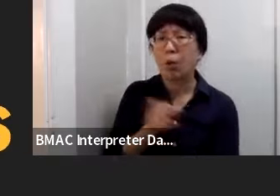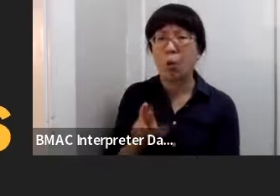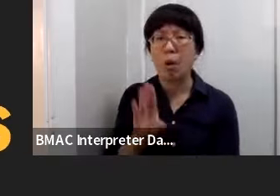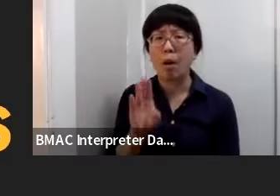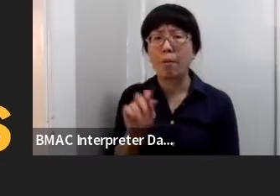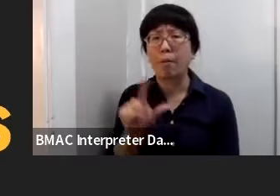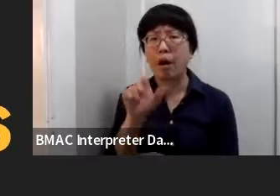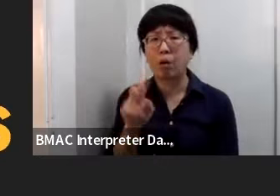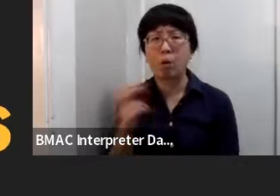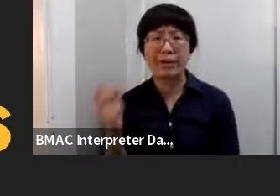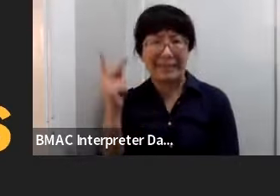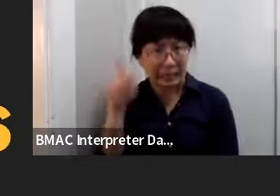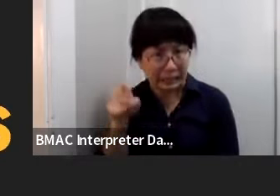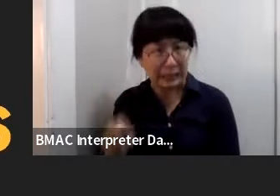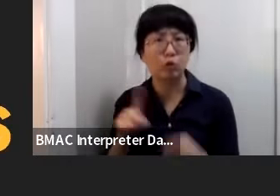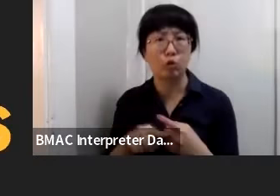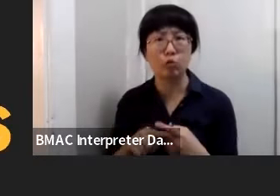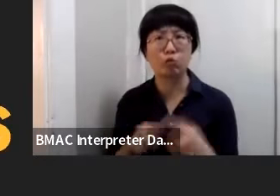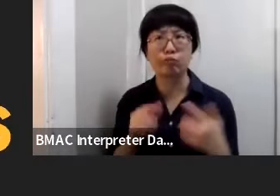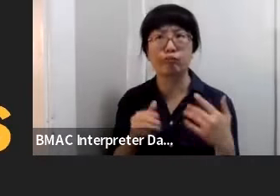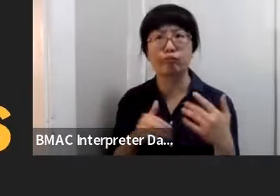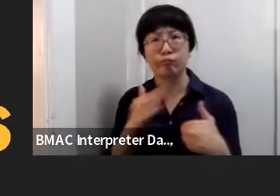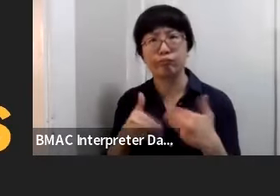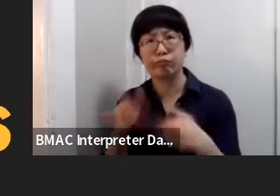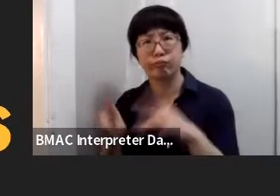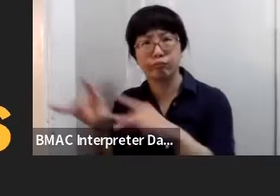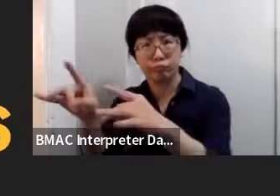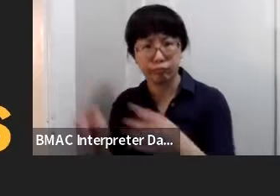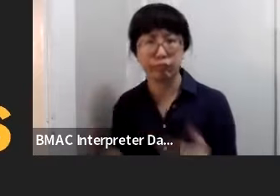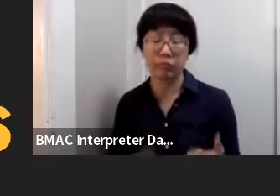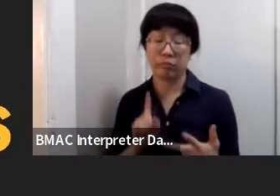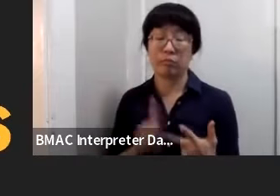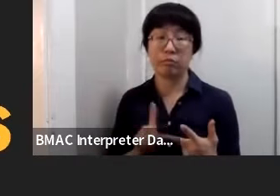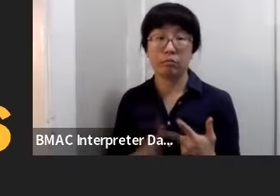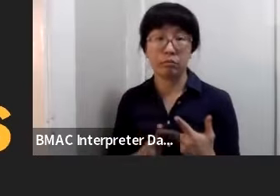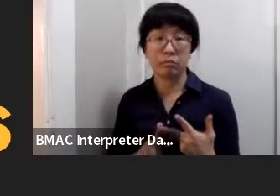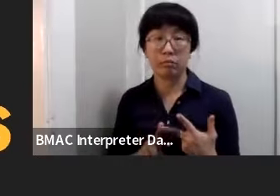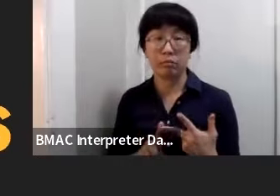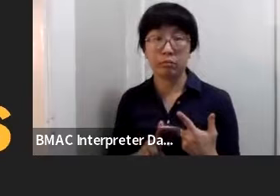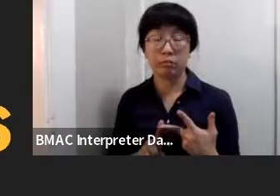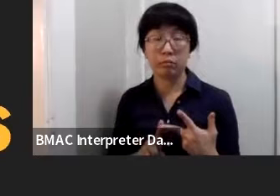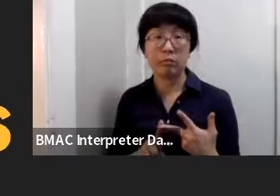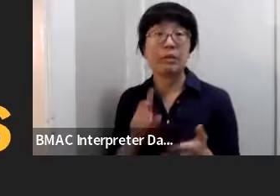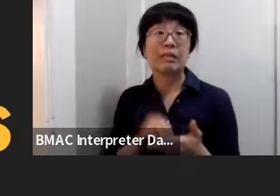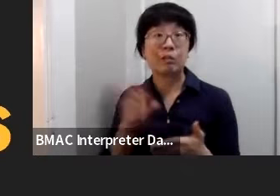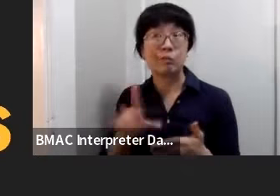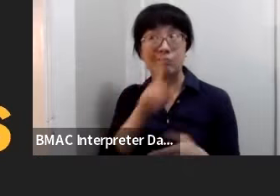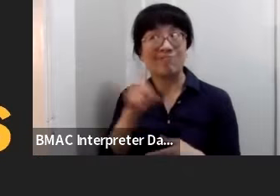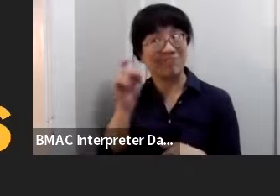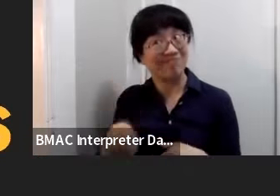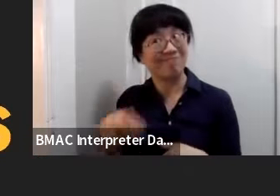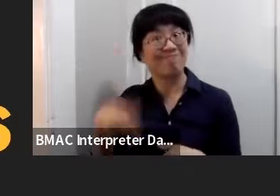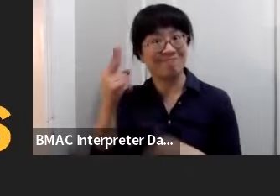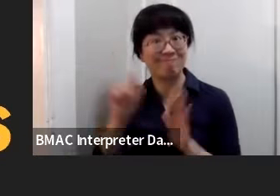take these courses in order to progress towards a major. And lastly, we also look at courses where students really need to earn a high